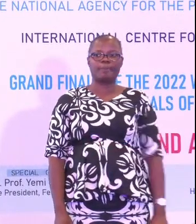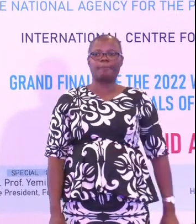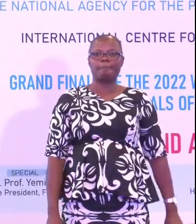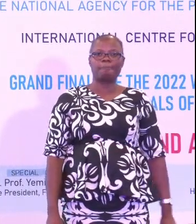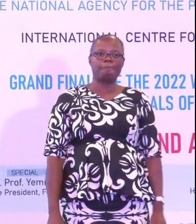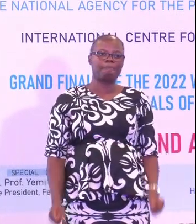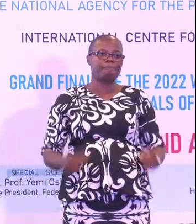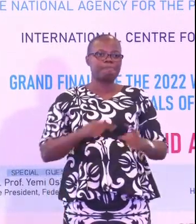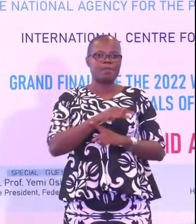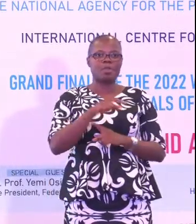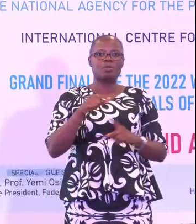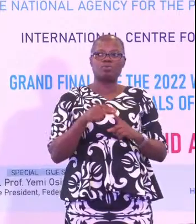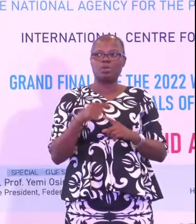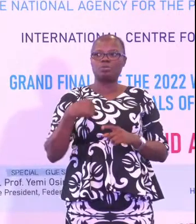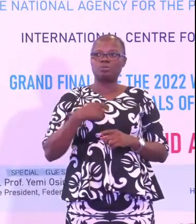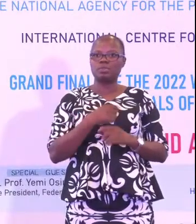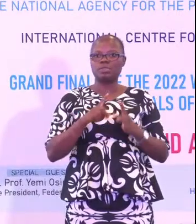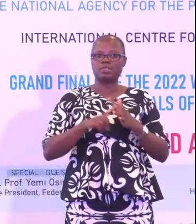When we started this,